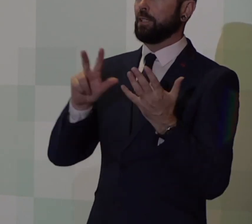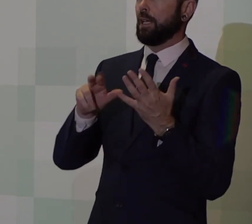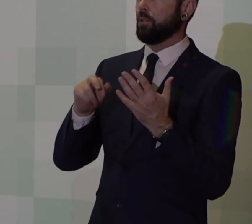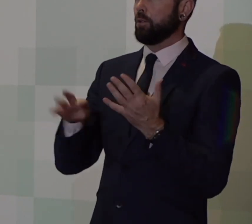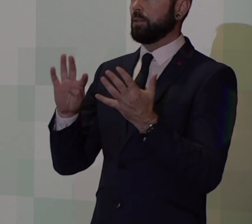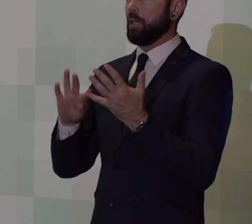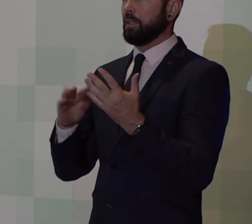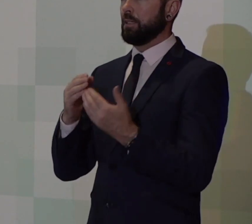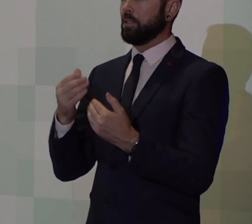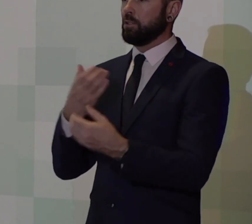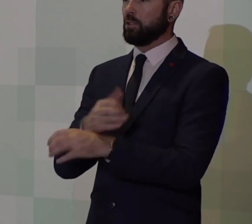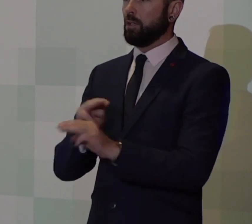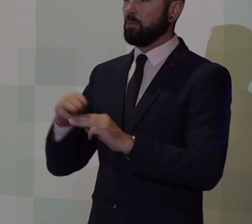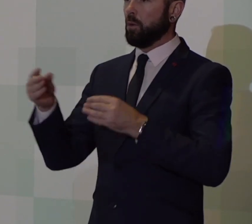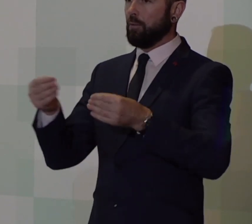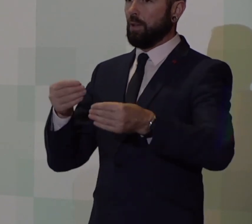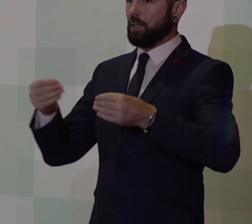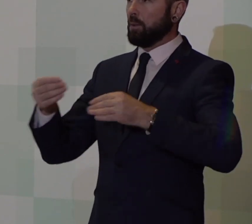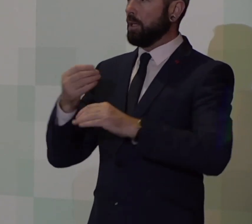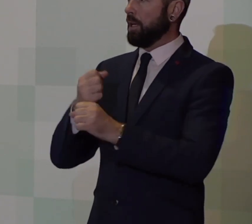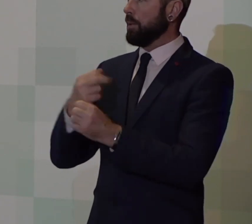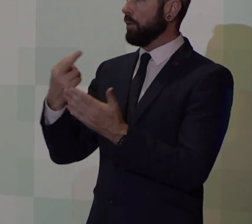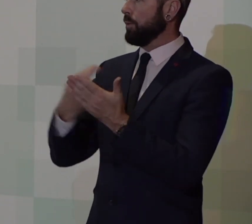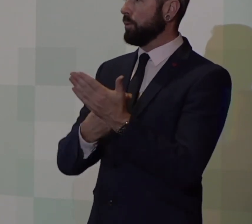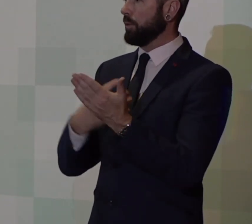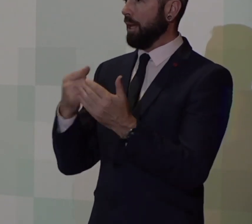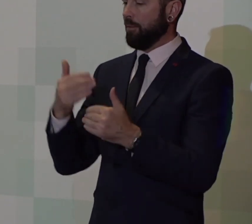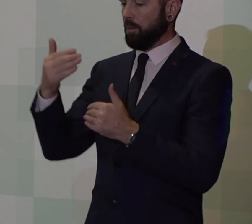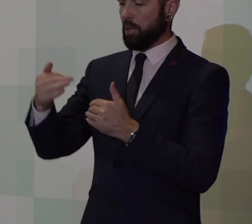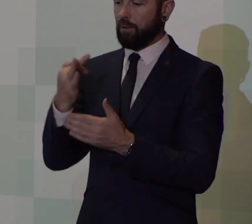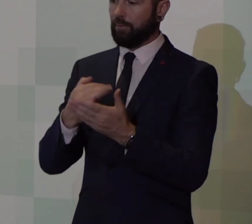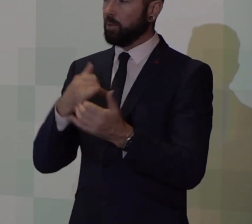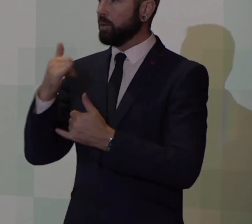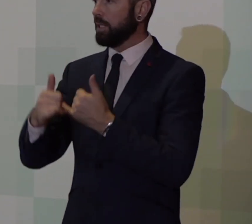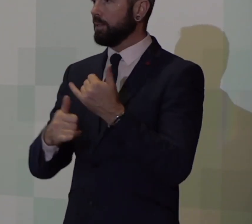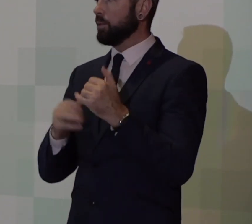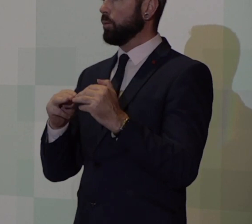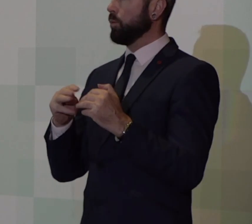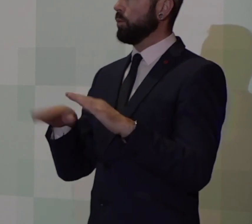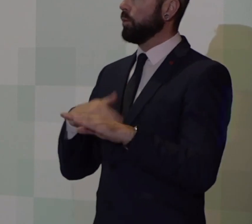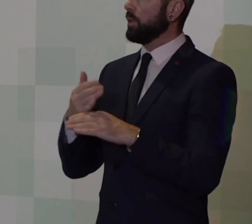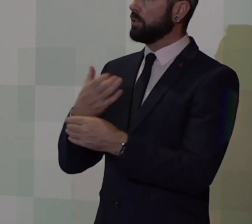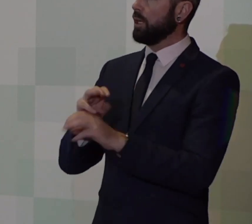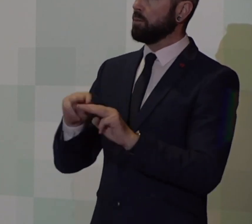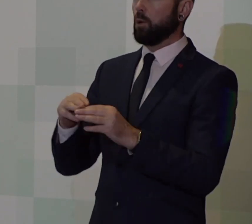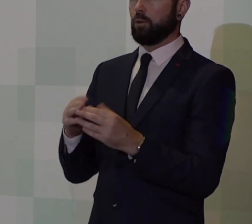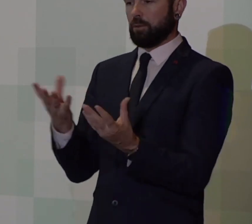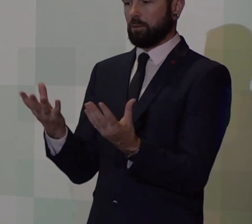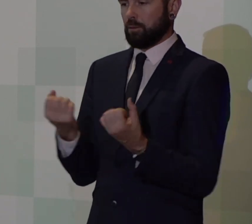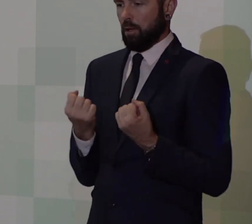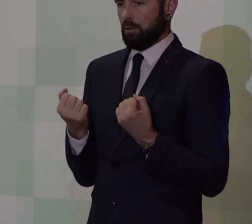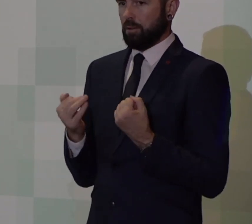children get a bit more flexible about these rules. And so we have a period of a few years where they're much more tolerant